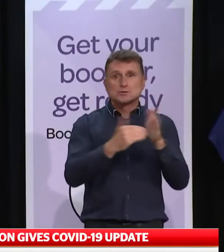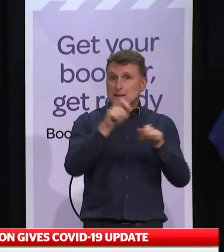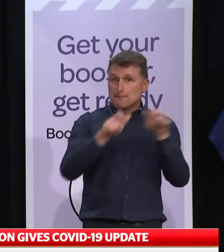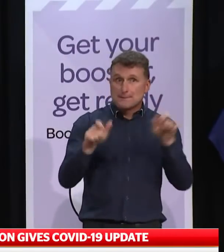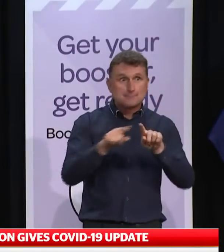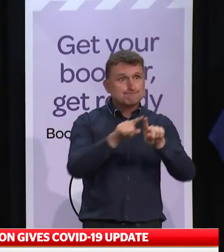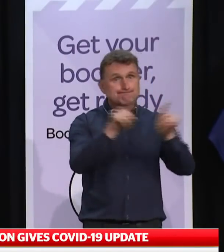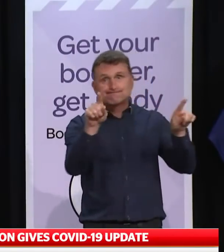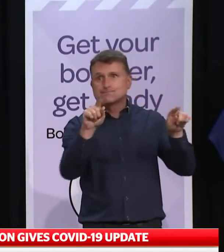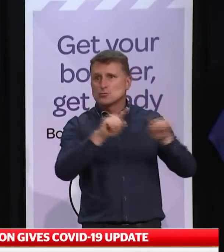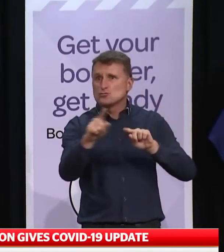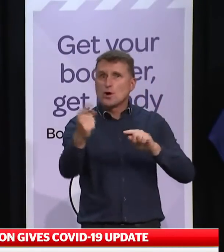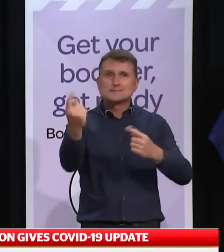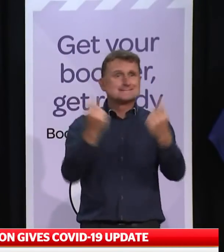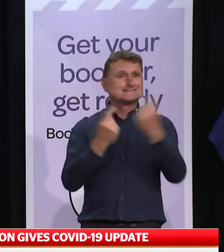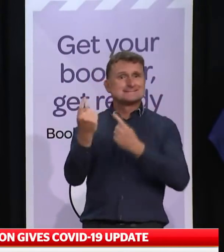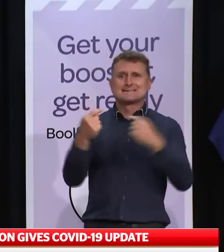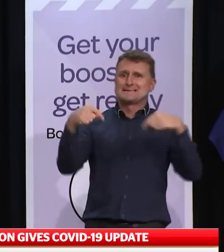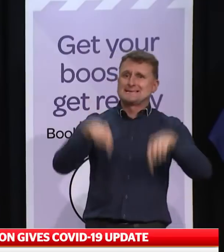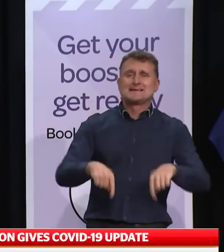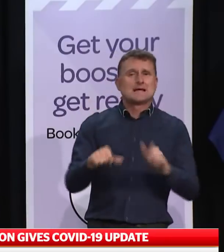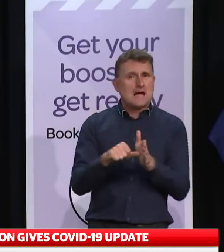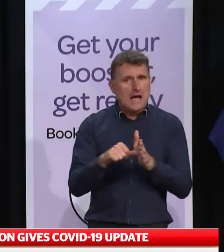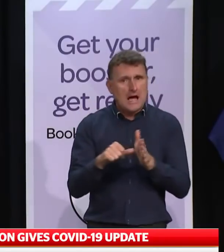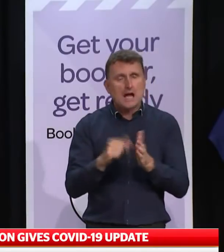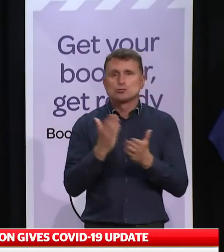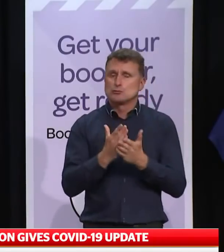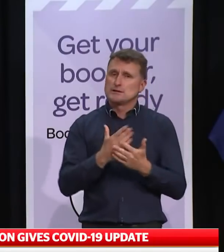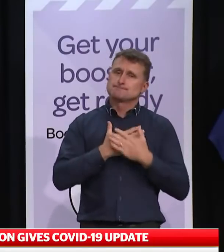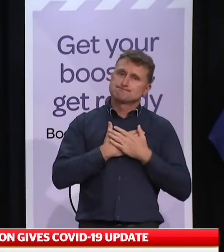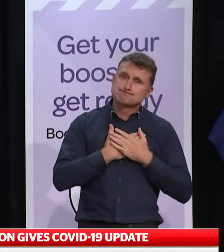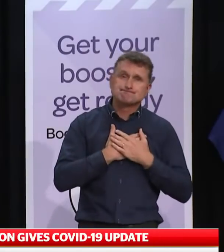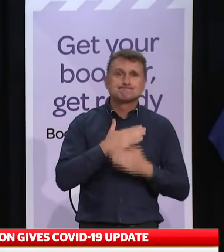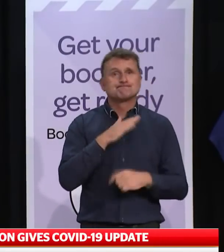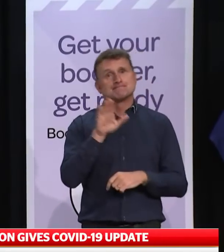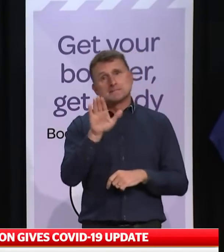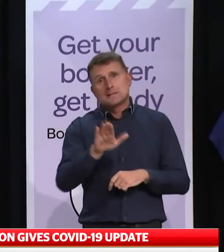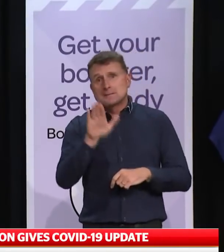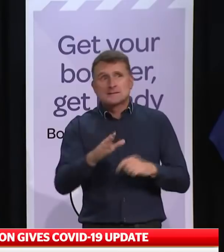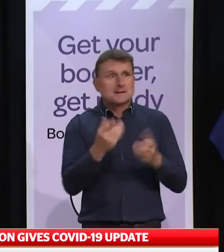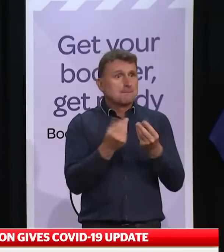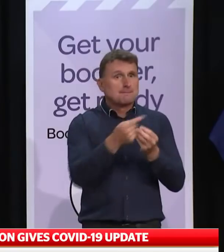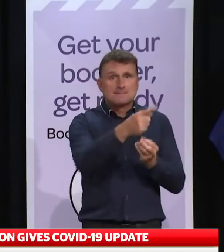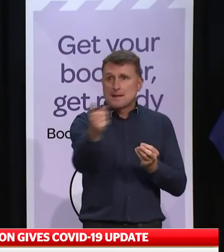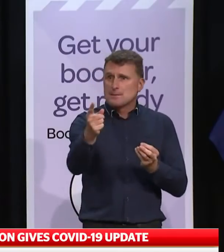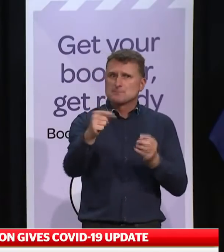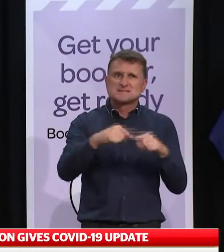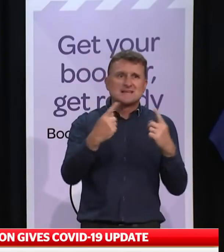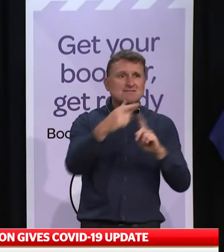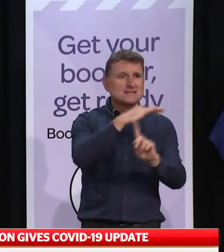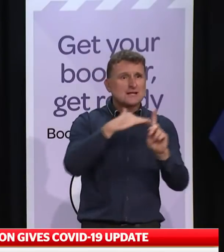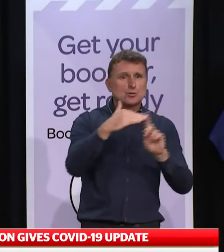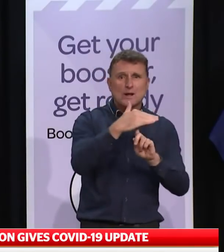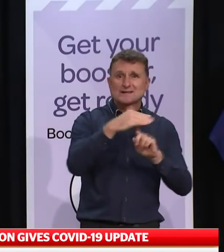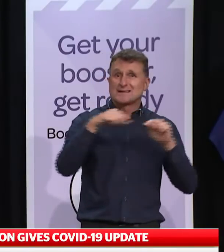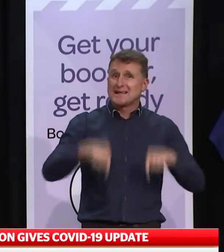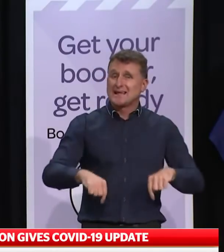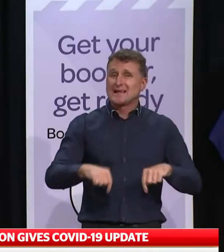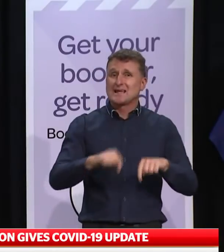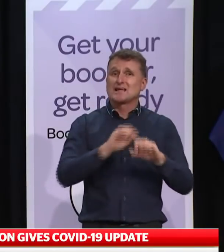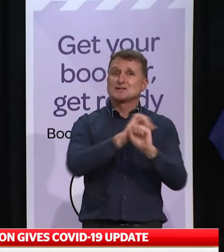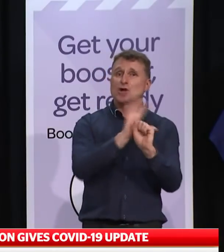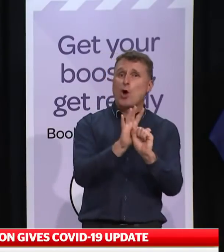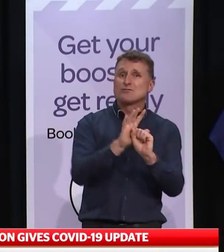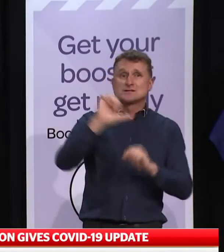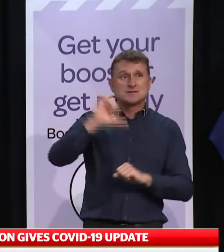and I have enormous sympathy for people in a number of different situations. One of the hardest things during COVID-19 has